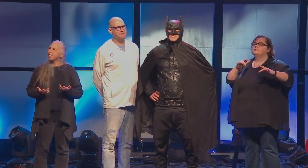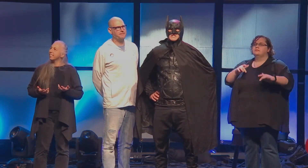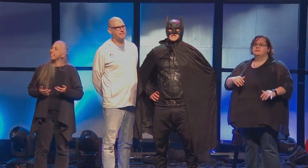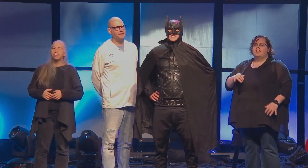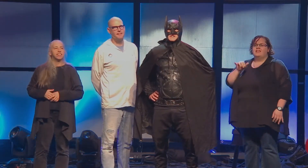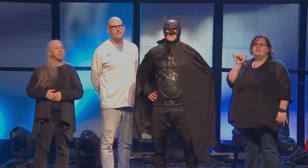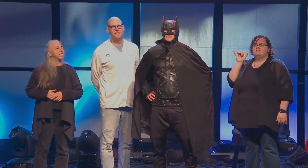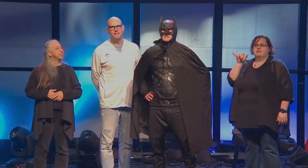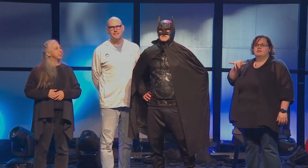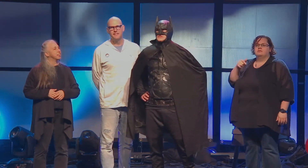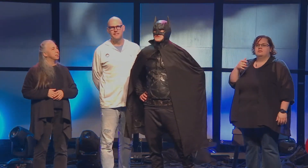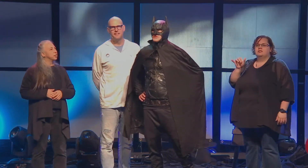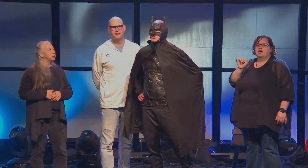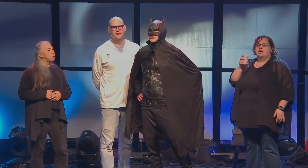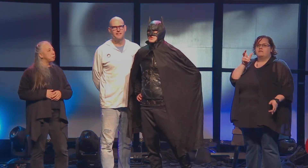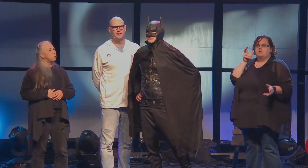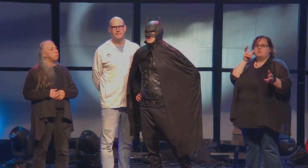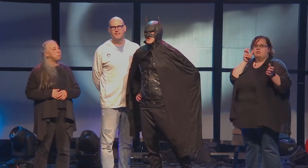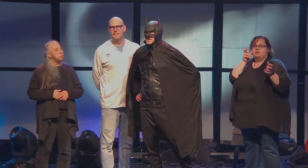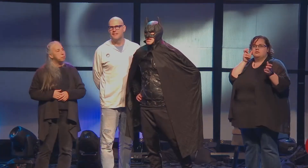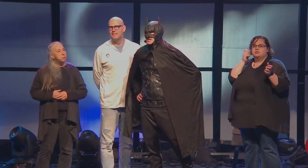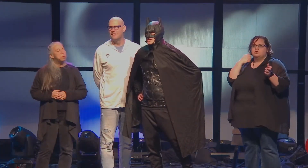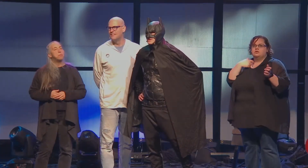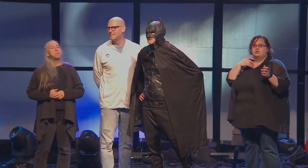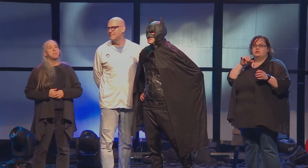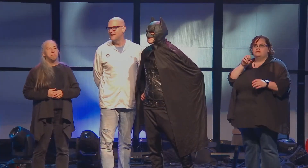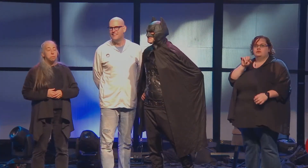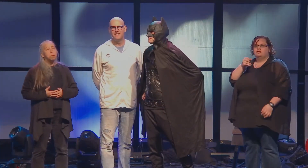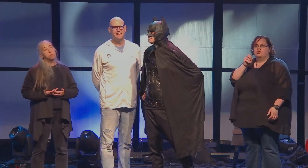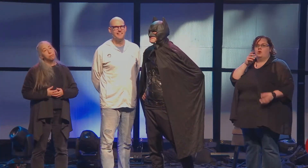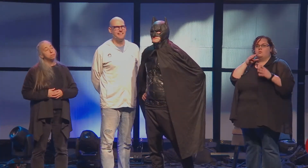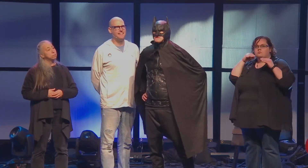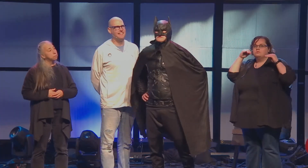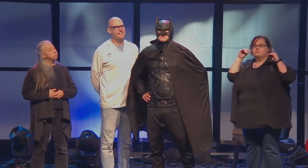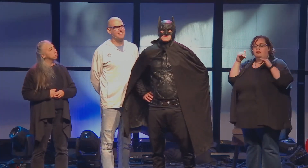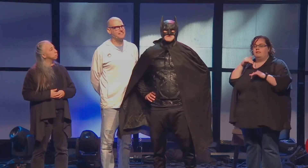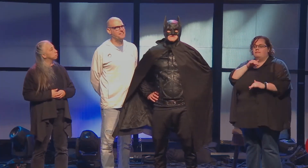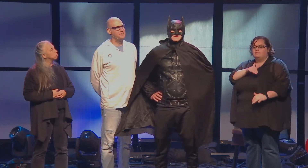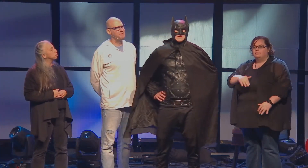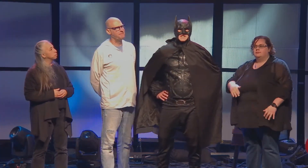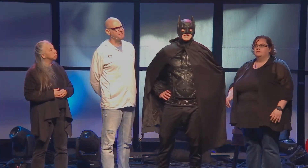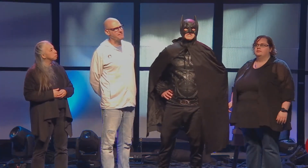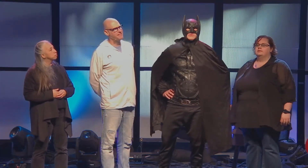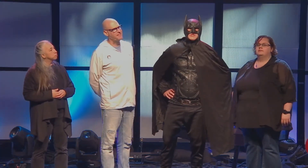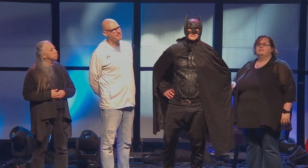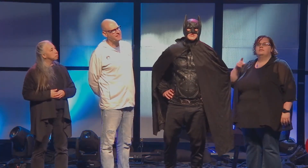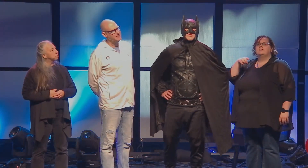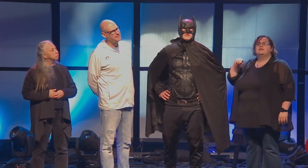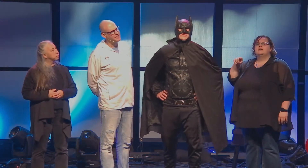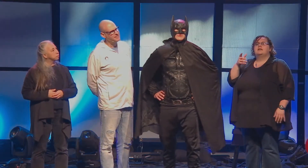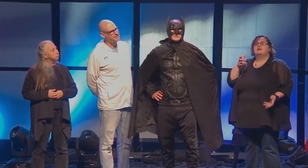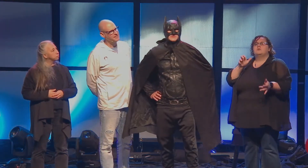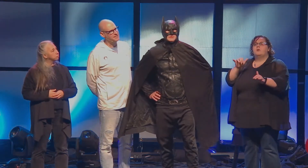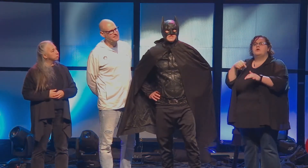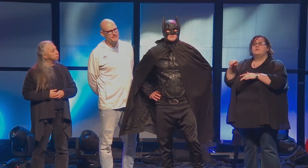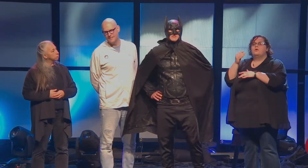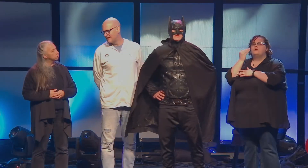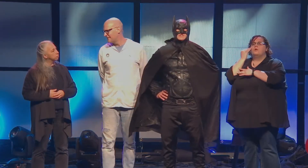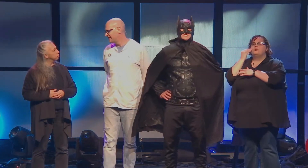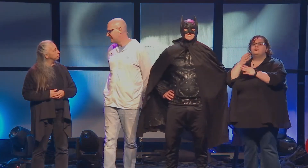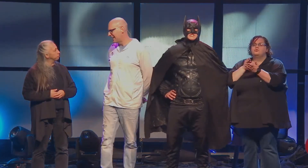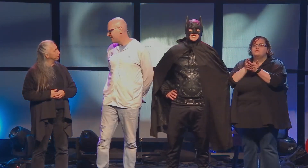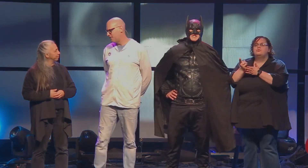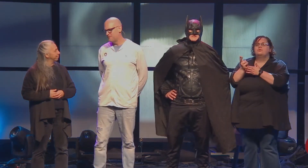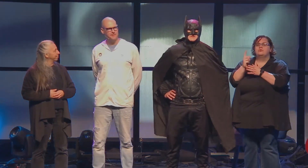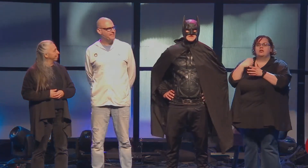That's what it's like if you listen to the Joker's lies. He doesn't want you to know the truth. Spooky